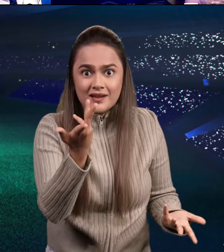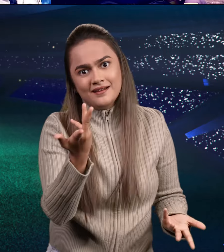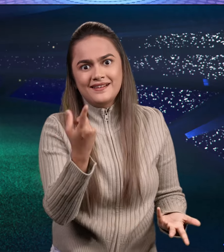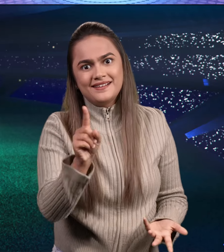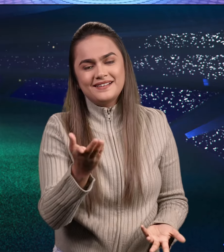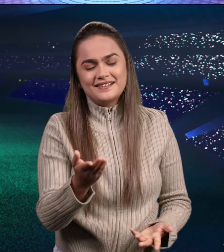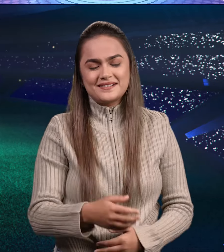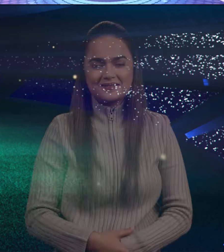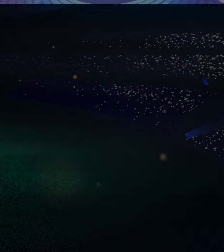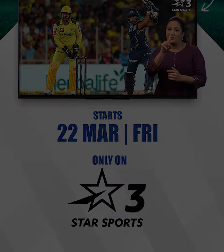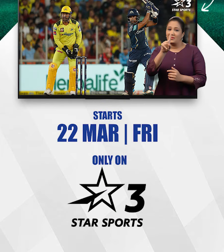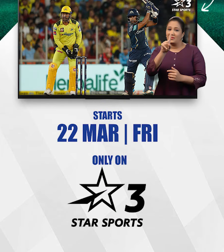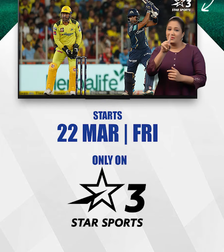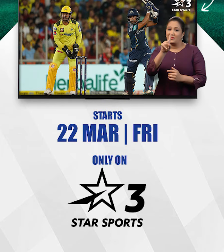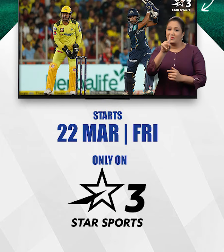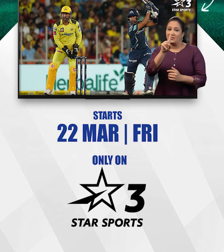They're it. I'm kidding.